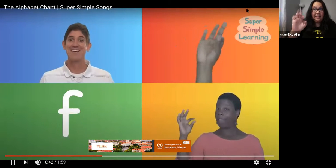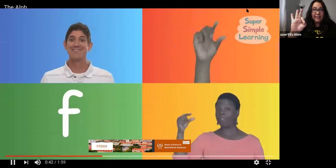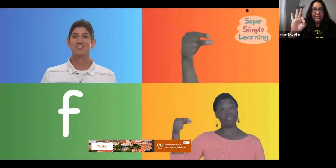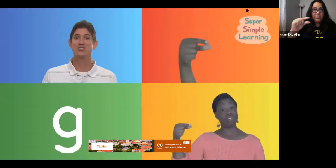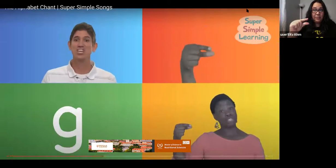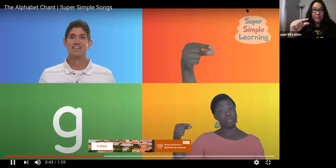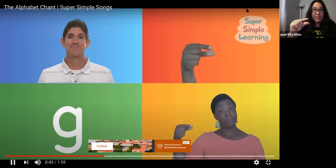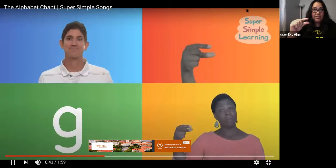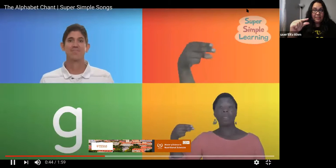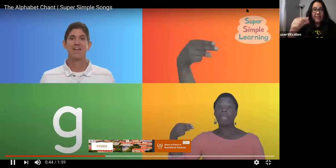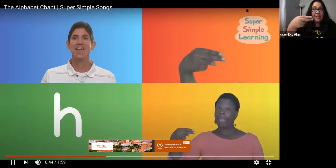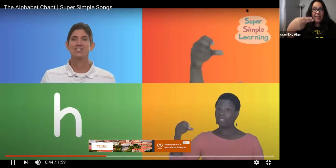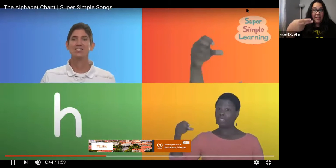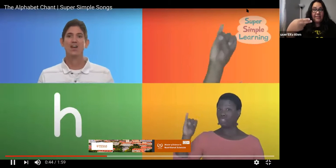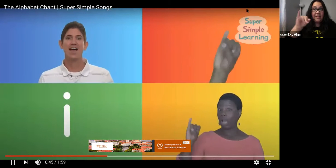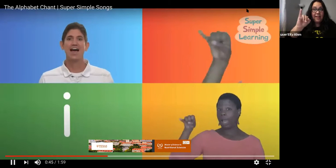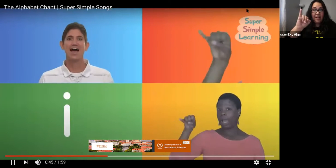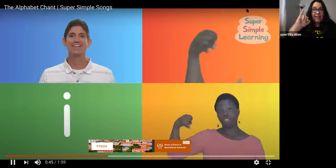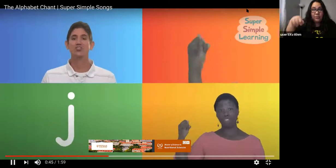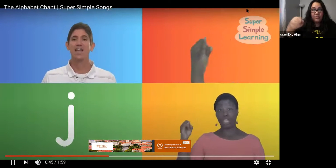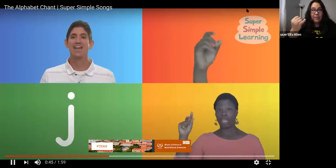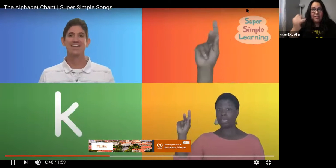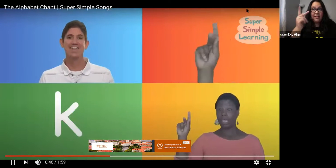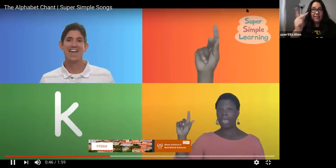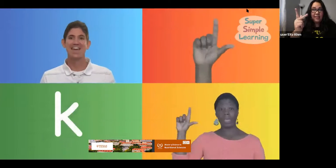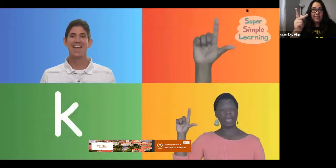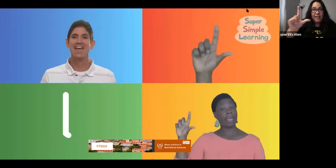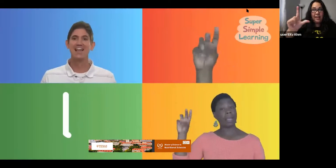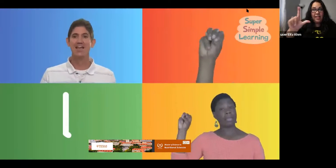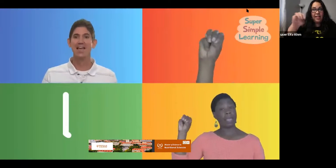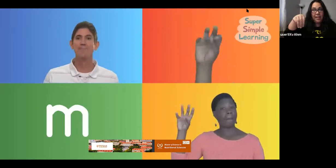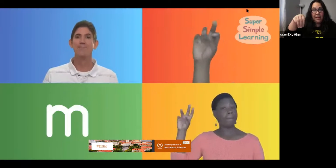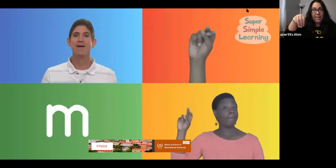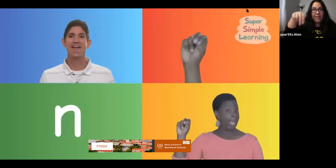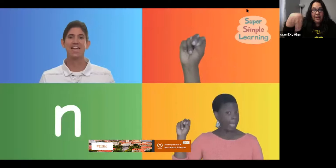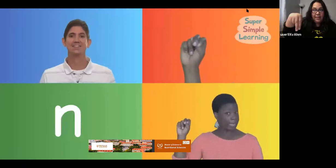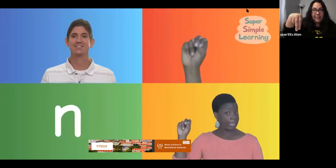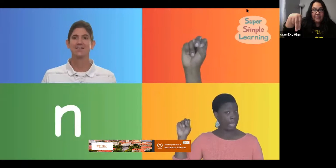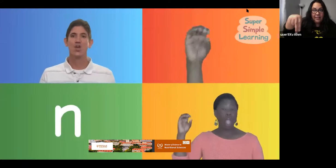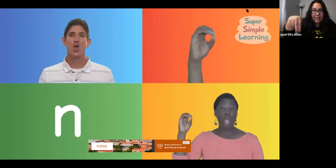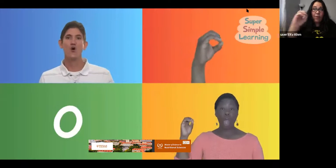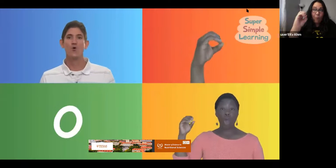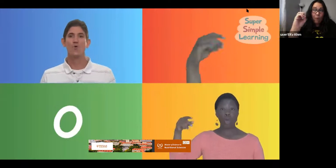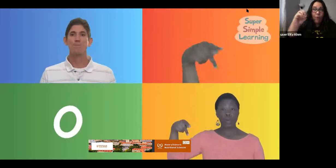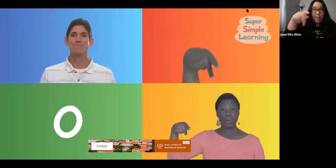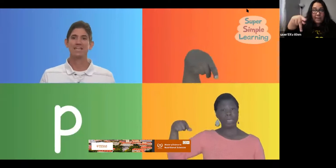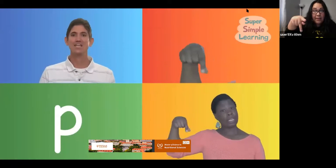F, G, H, I, J, K, L, M, N, O, P,